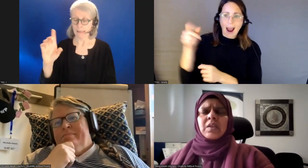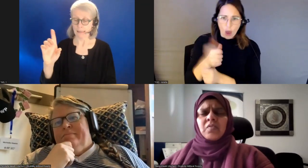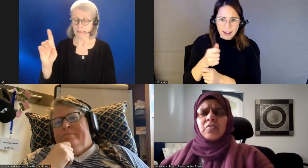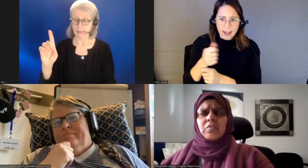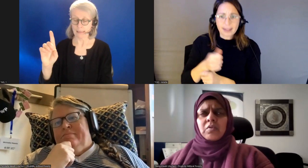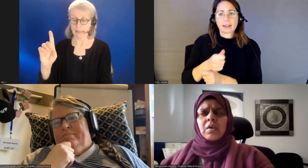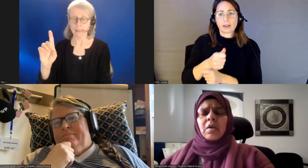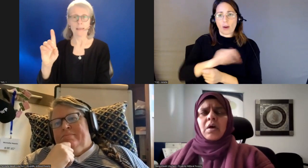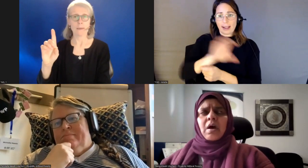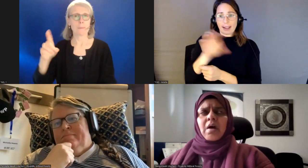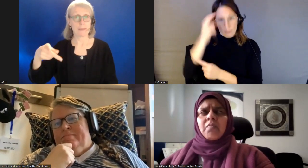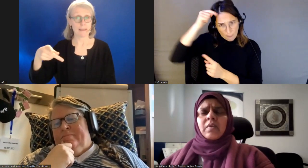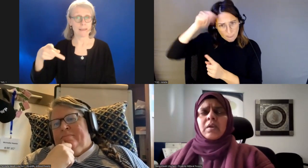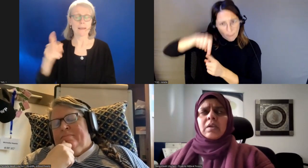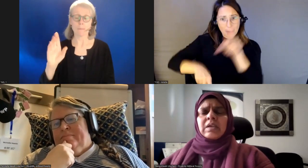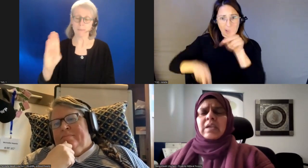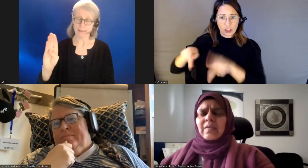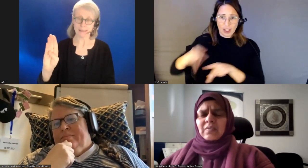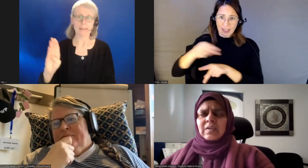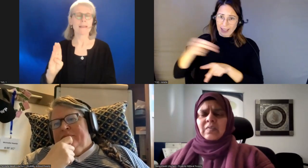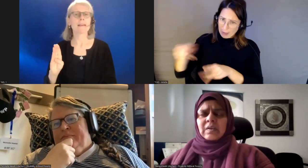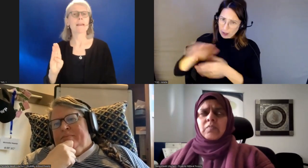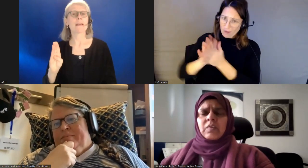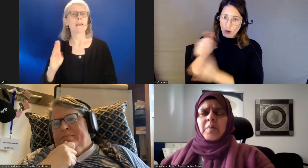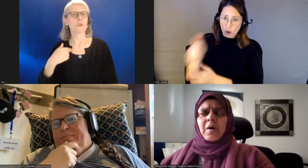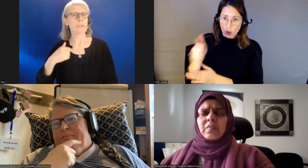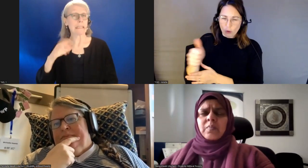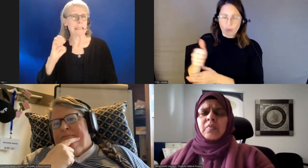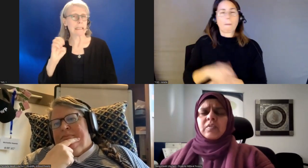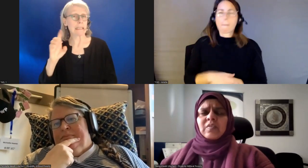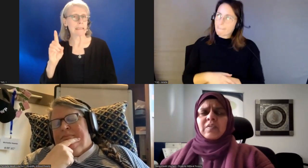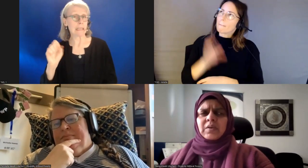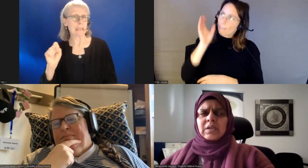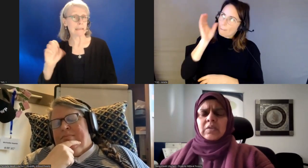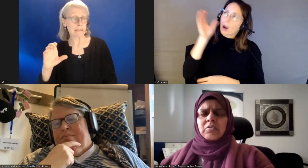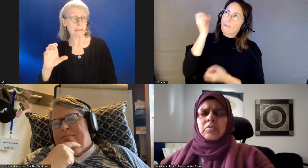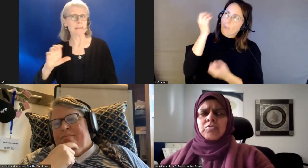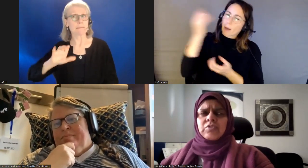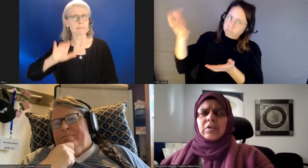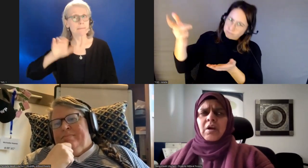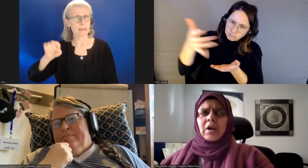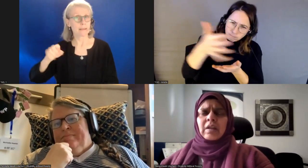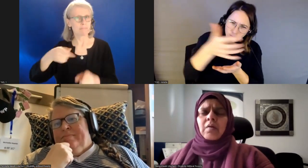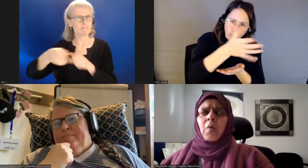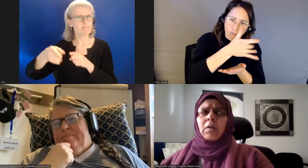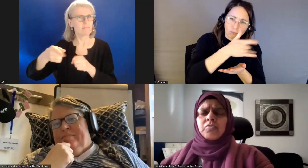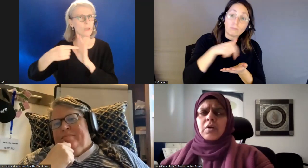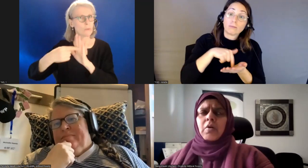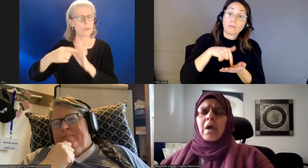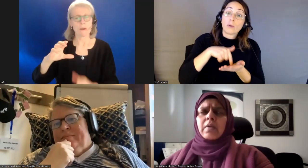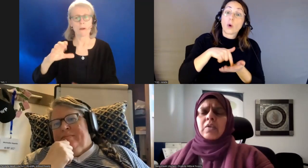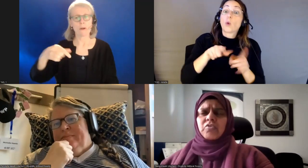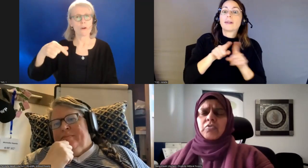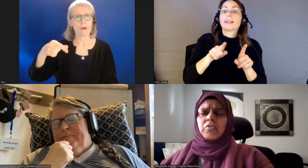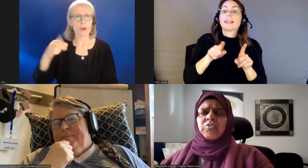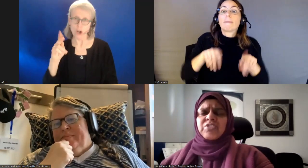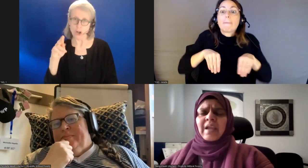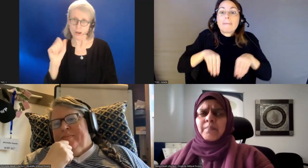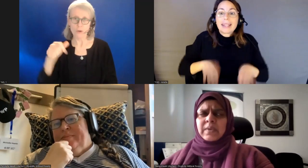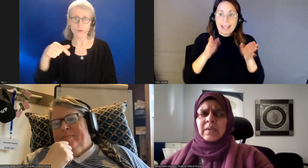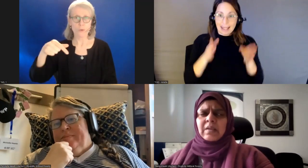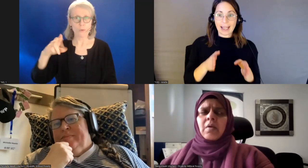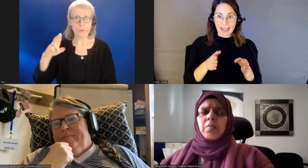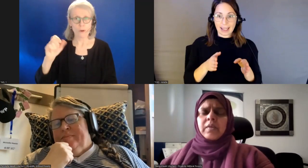to the Minister of ESDC responsible for disability inclusion, Carla Qualtrough, our